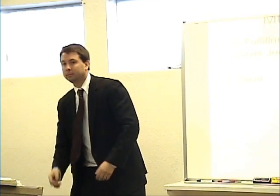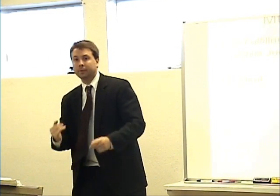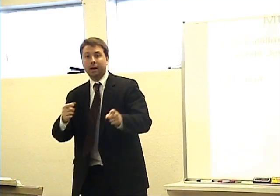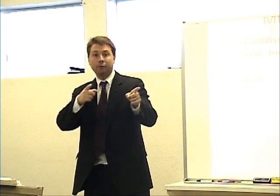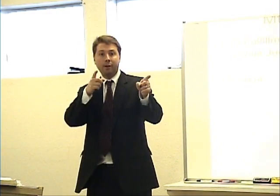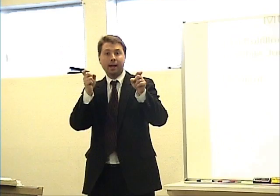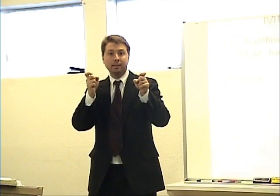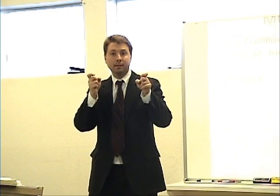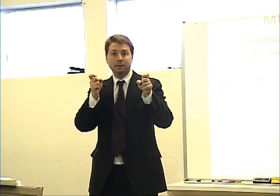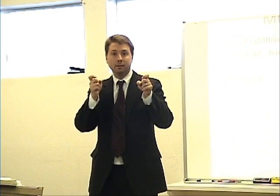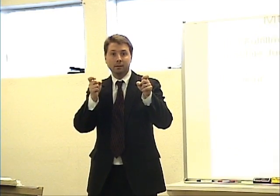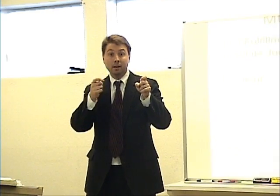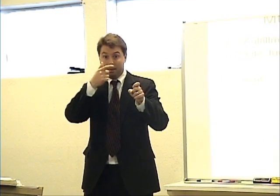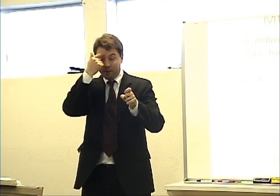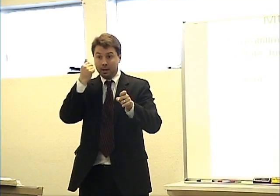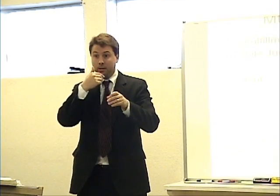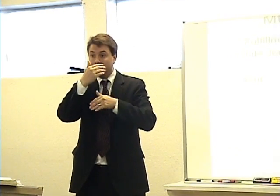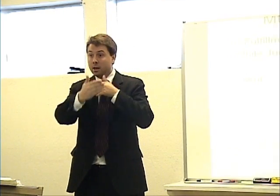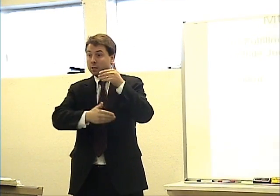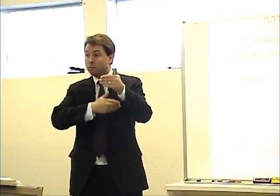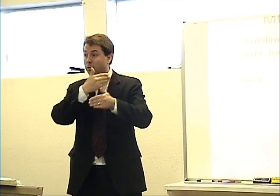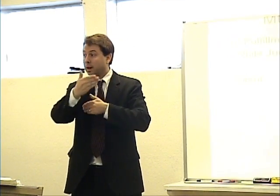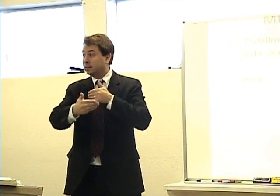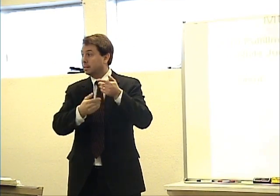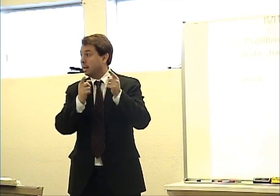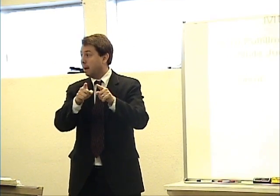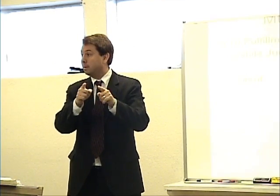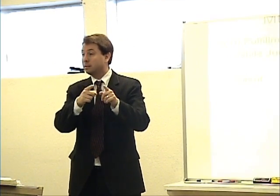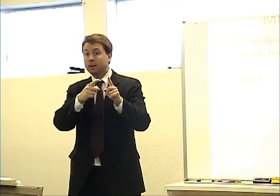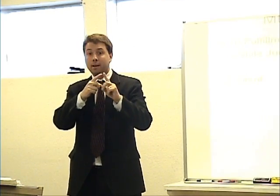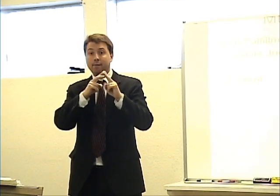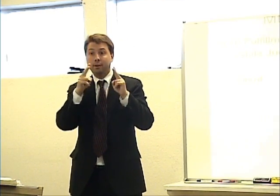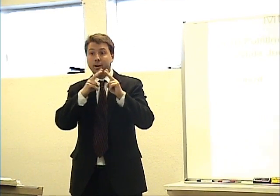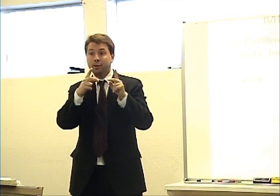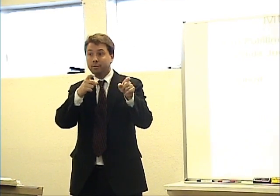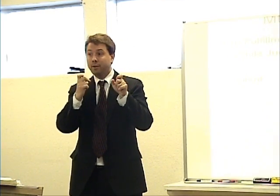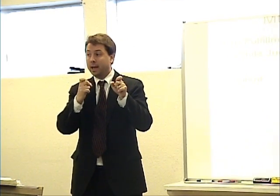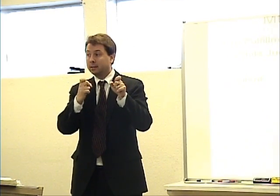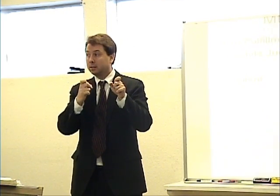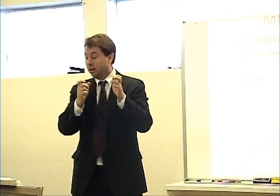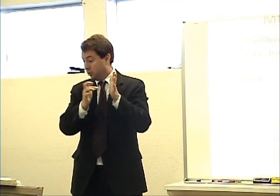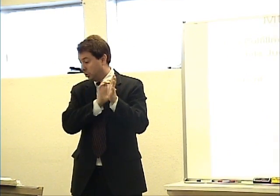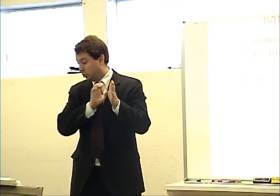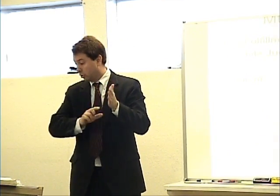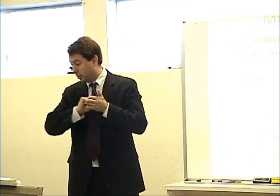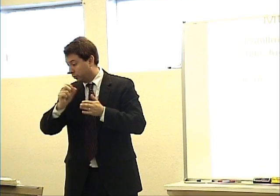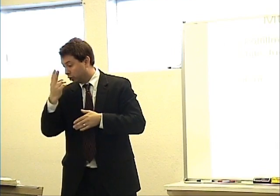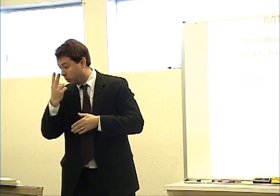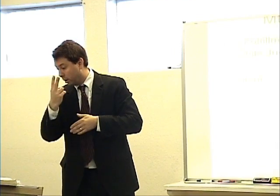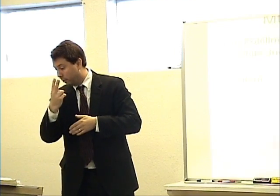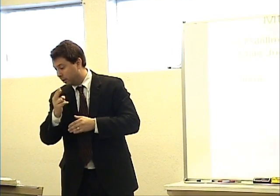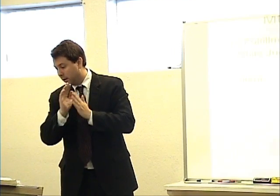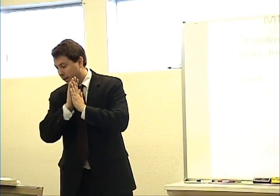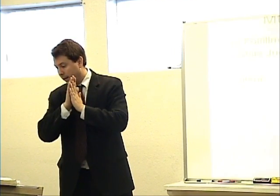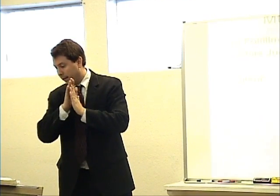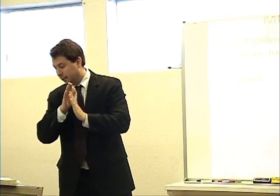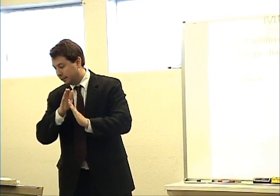Now fast, because the process happens very, very fast. Jesus Christ, verse 12, is